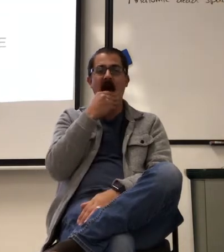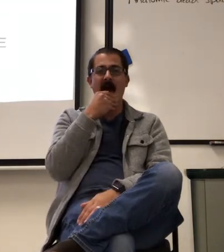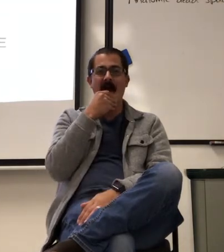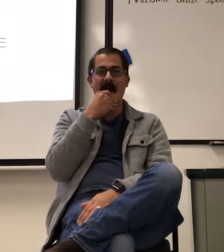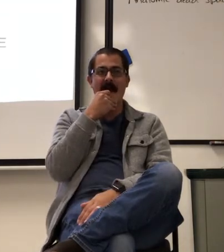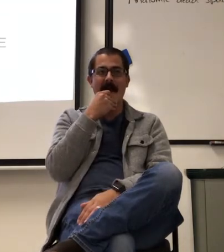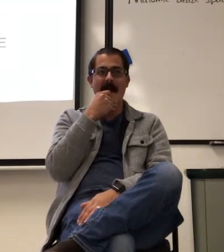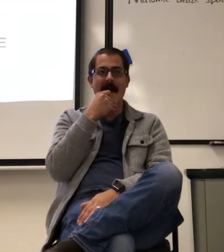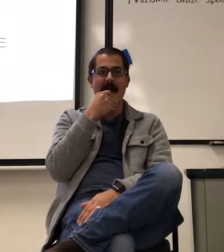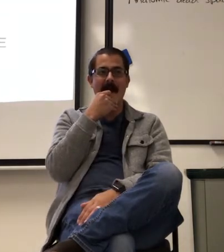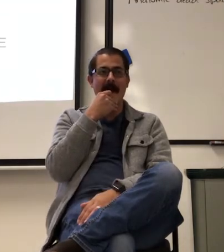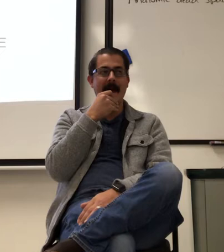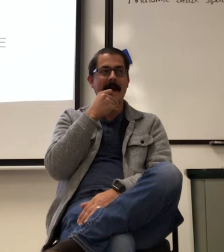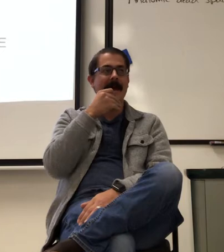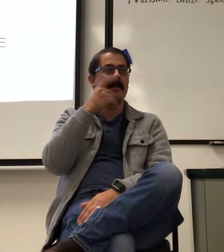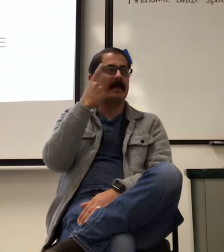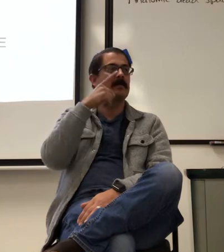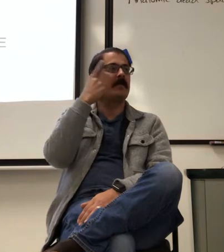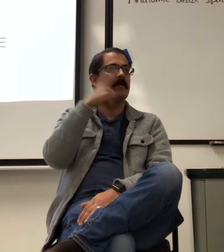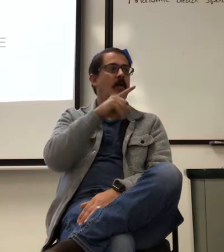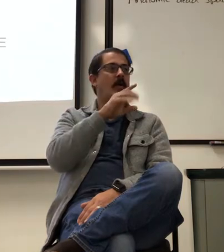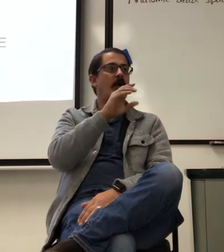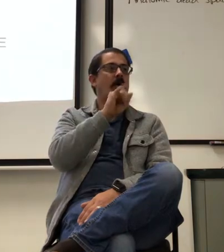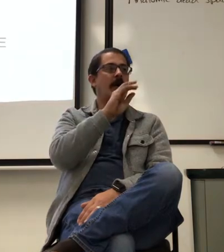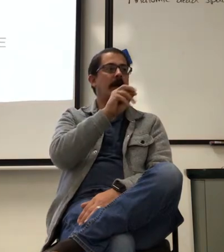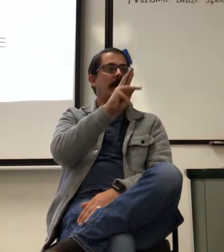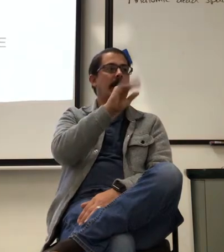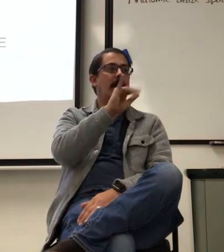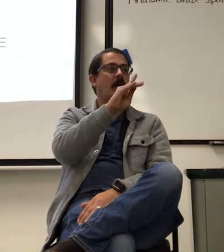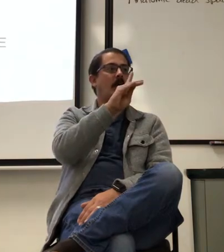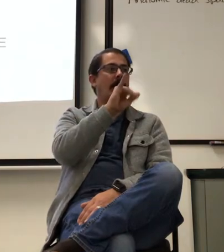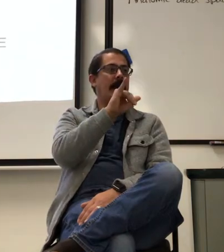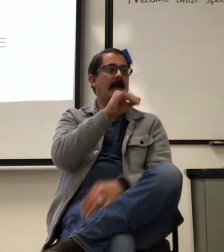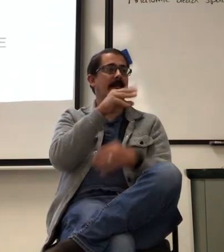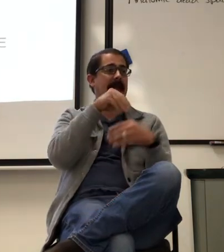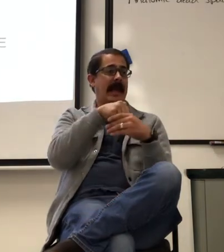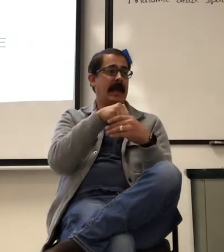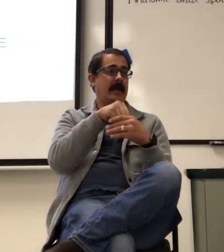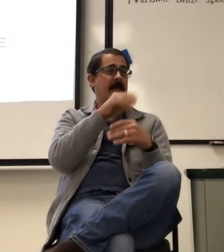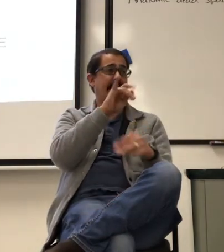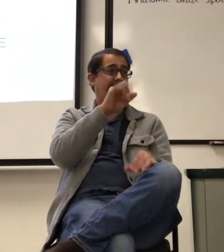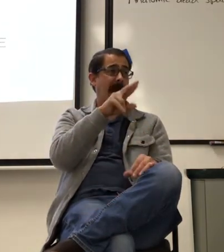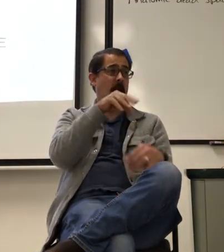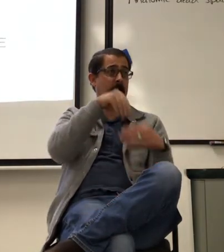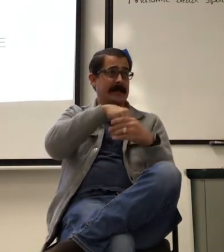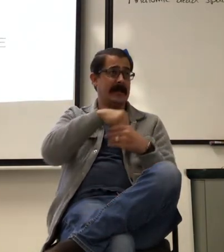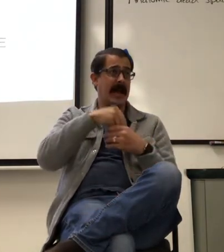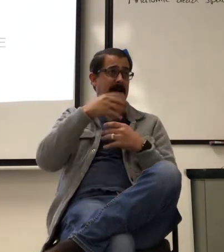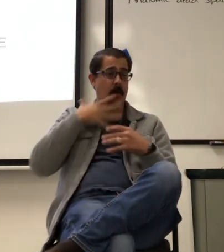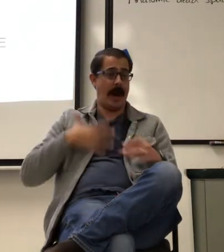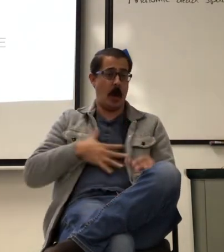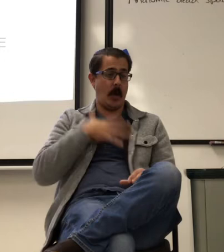of the conducting airways. It's just the air sitting in conducting airways, and it's not available for gas exchange.